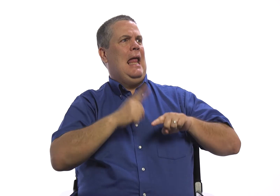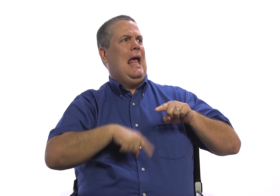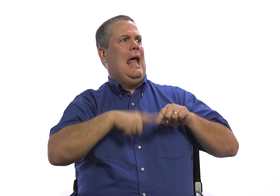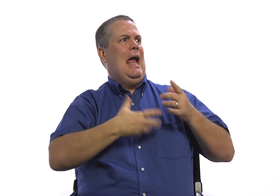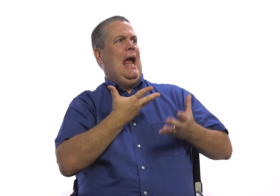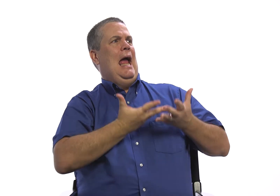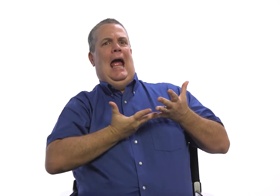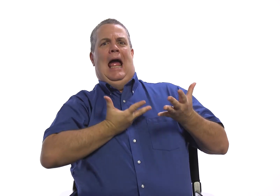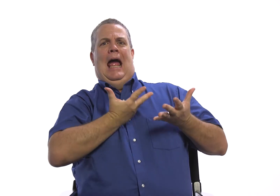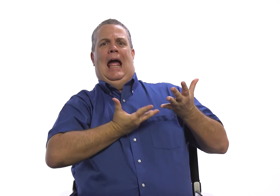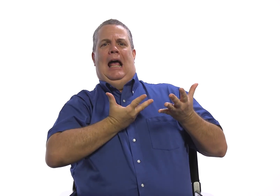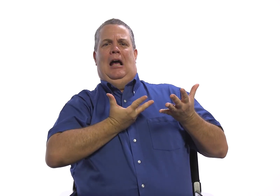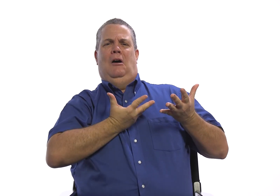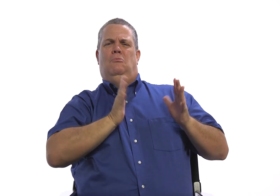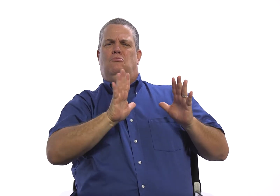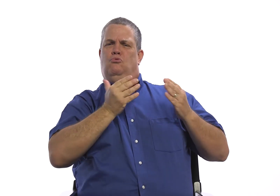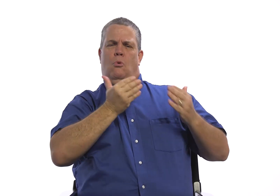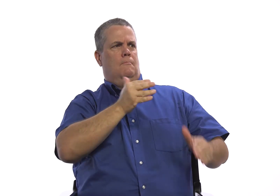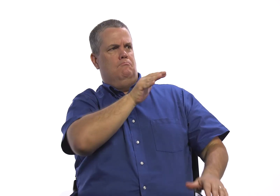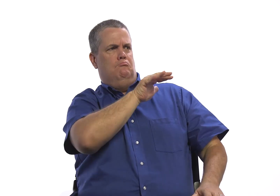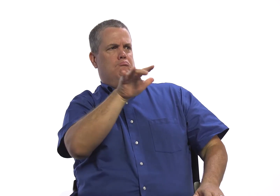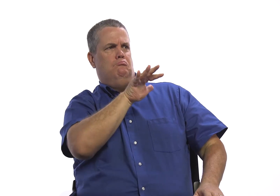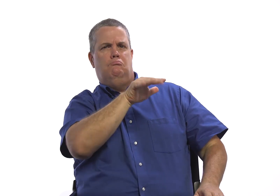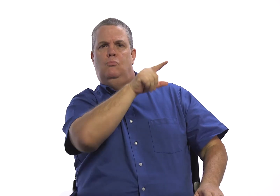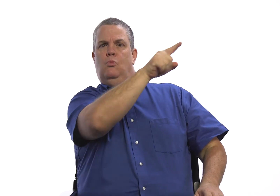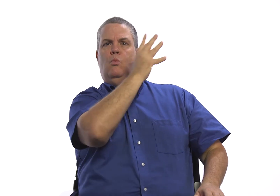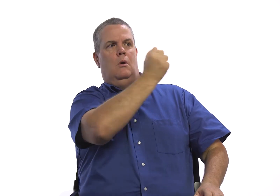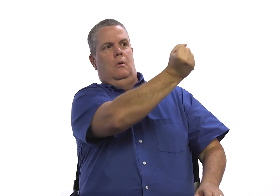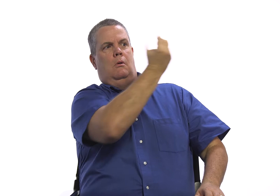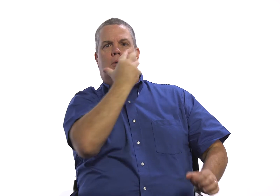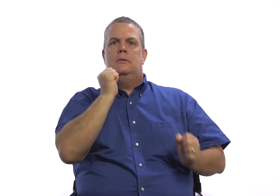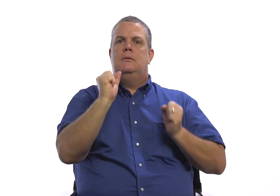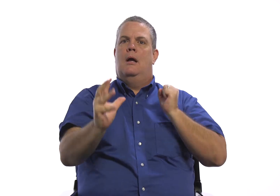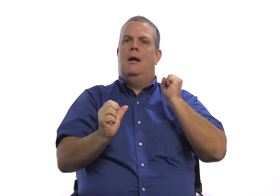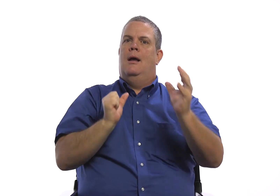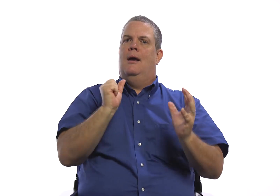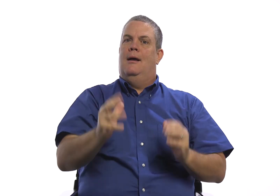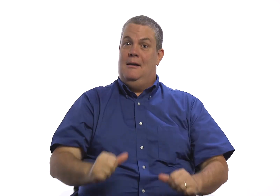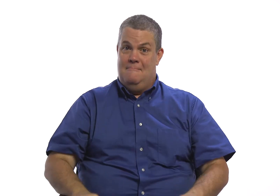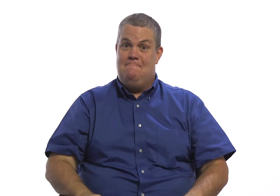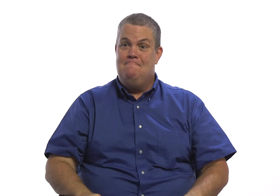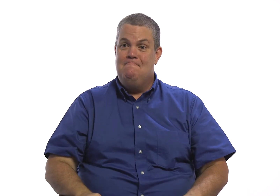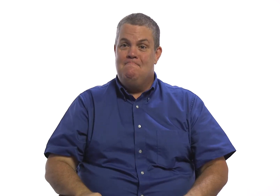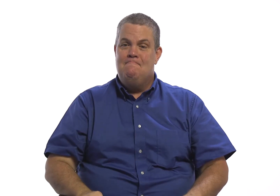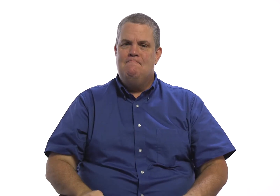and you feel like, how to talk to them, you can go ahead and spell the word and they'll give you the sign for it.